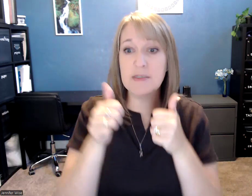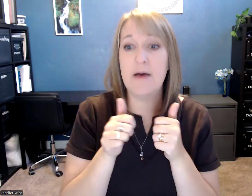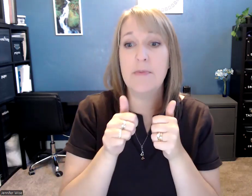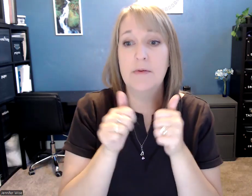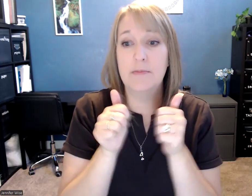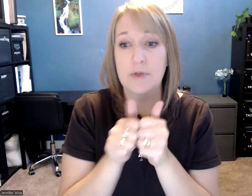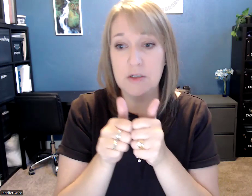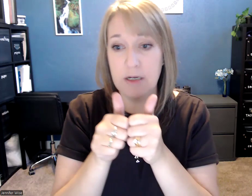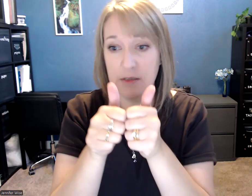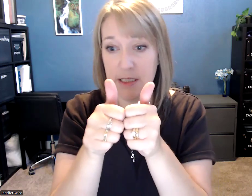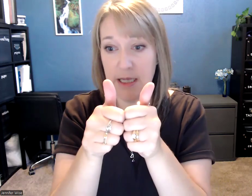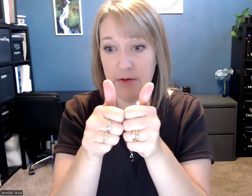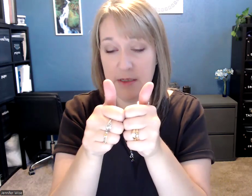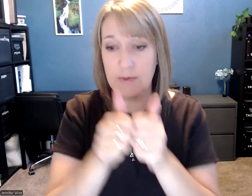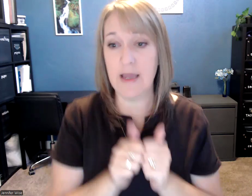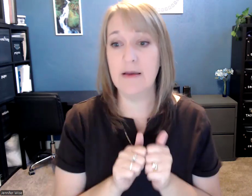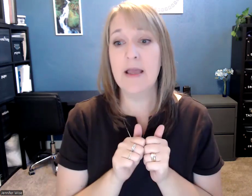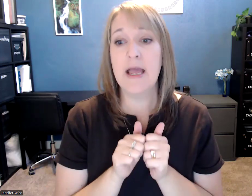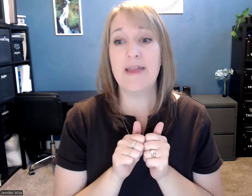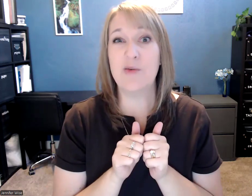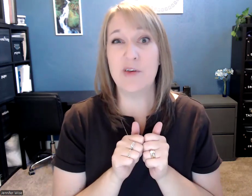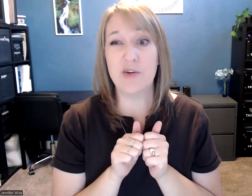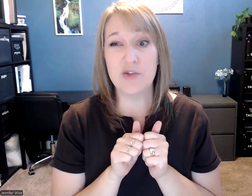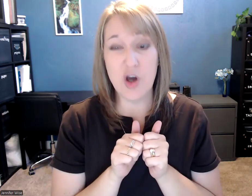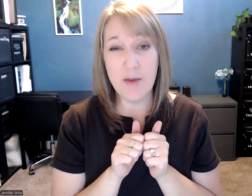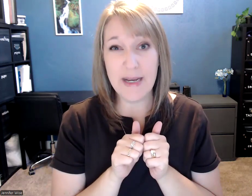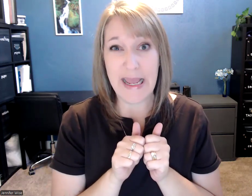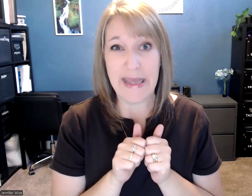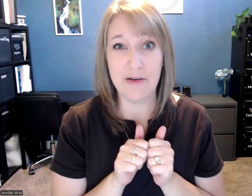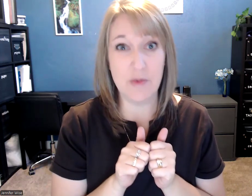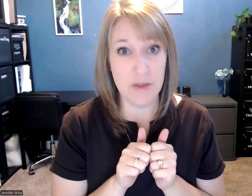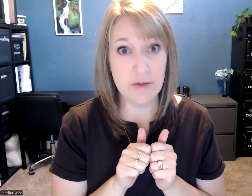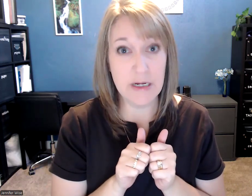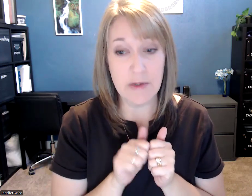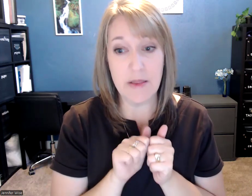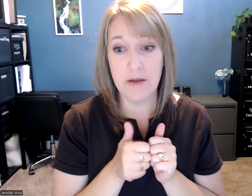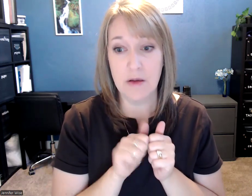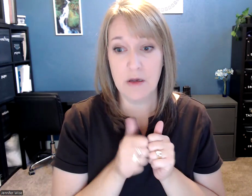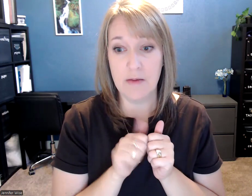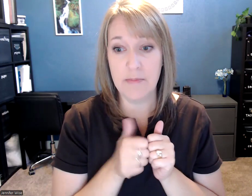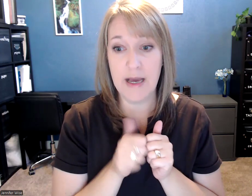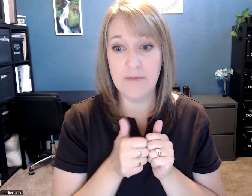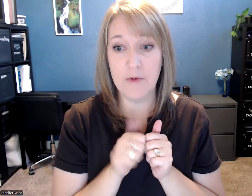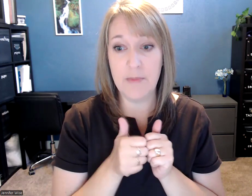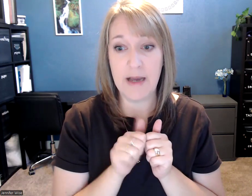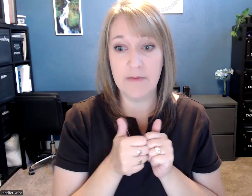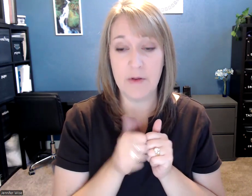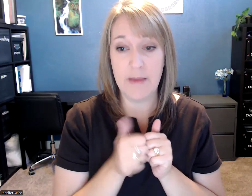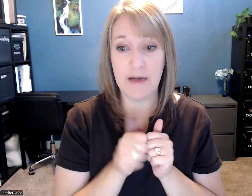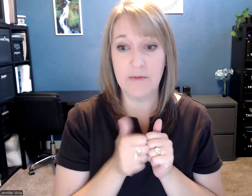up, put your knuckles together this way, and then with your dominant hand, the one that you write with, come back and forth, back and forth, back and forth